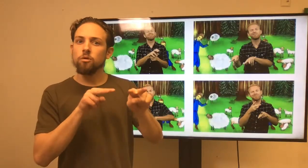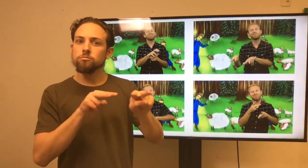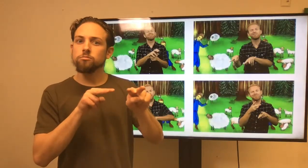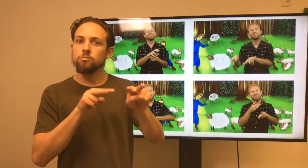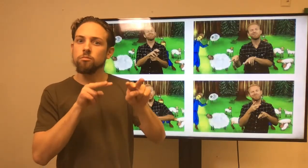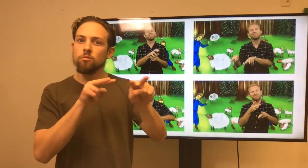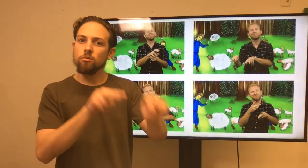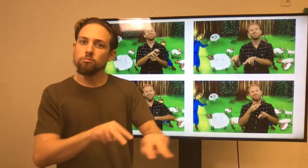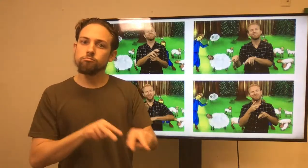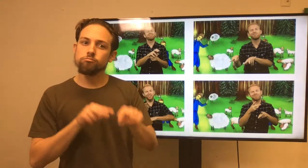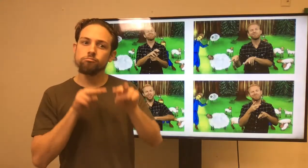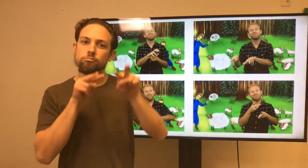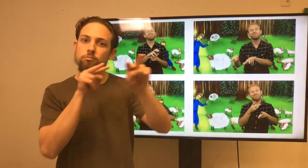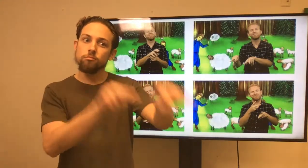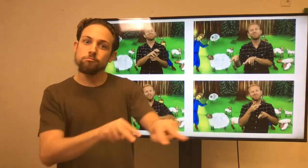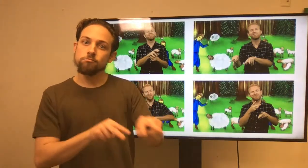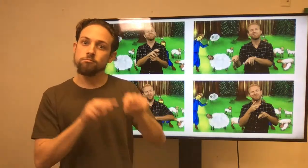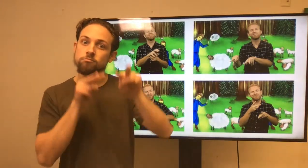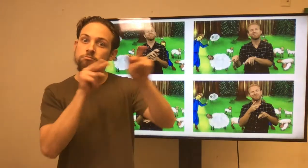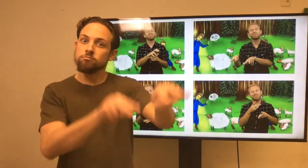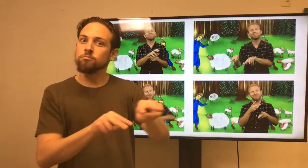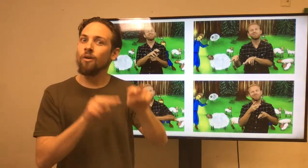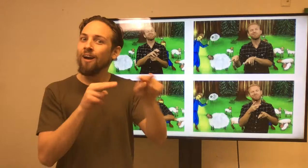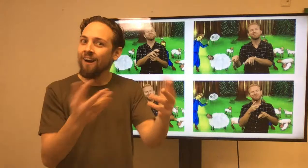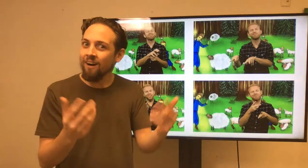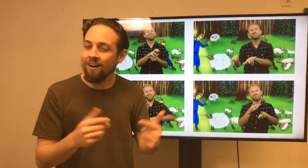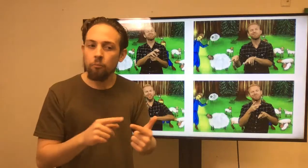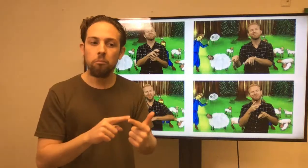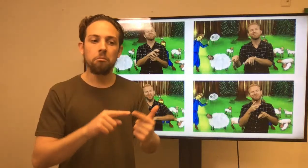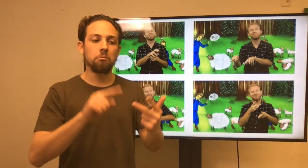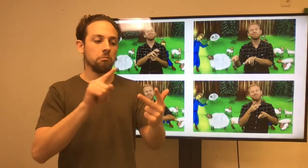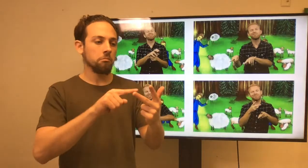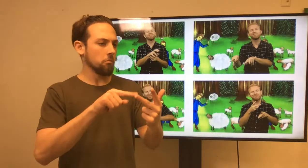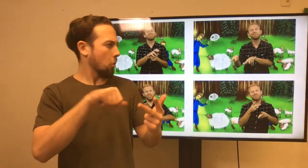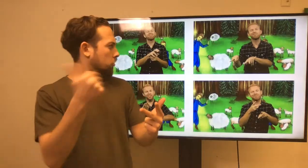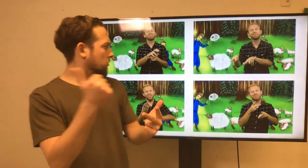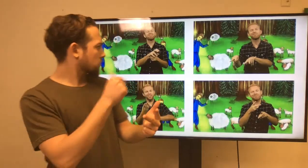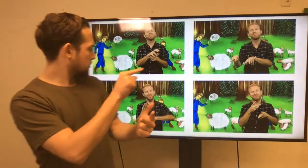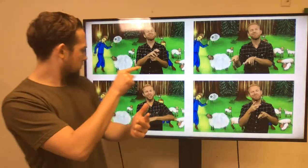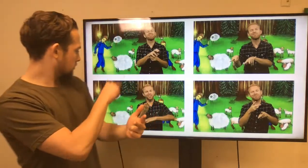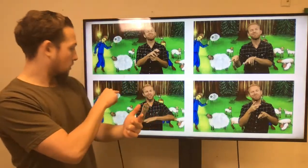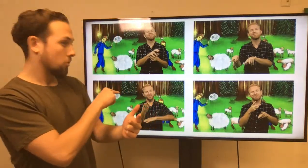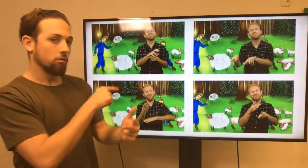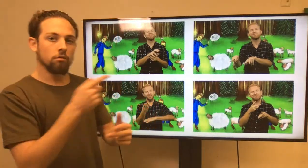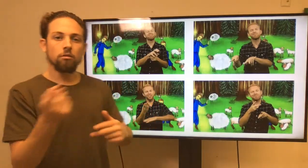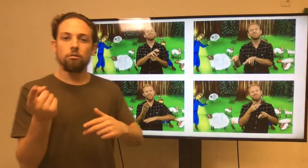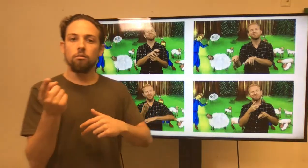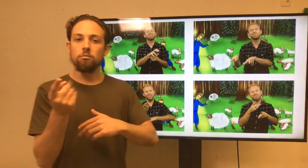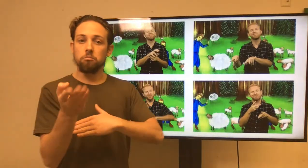day. You can watch something quickly. You can watch something for a few minutes or all day.